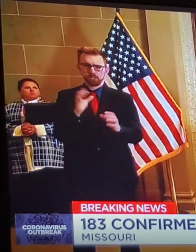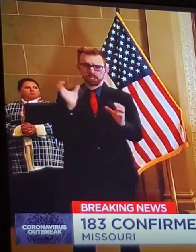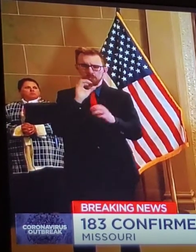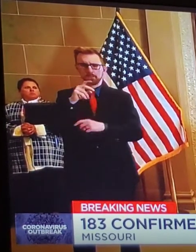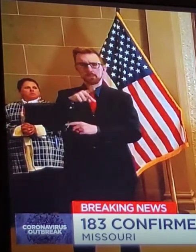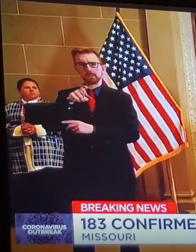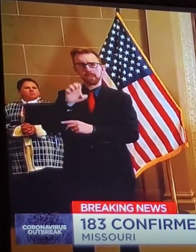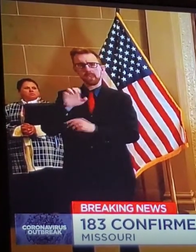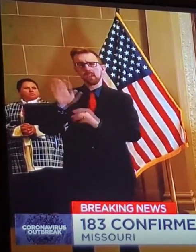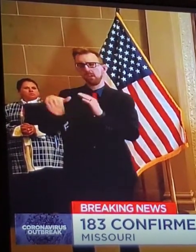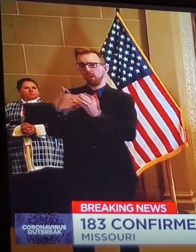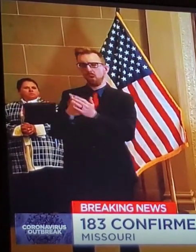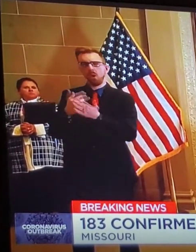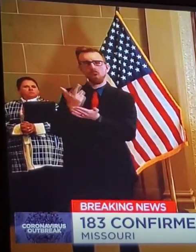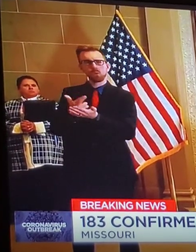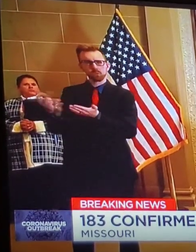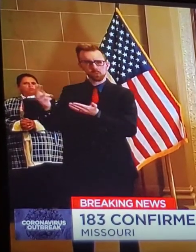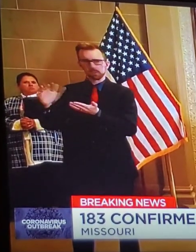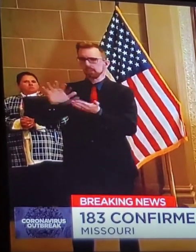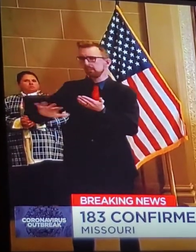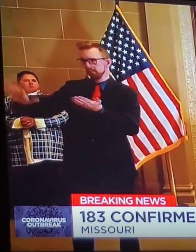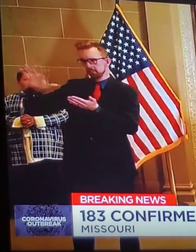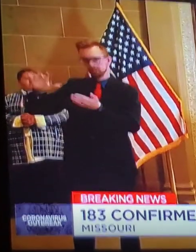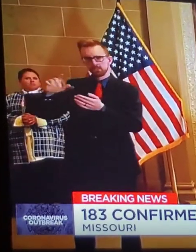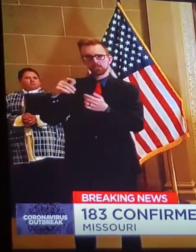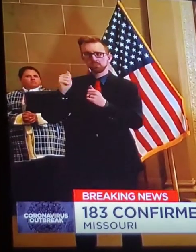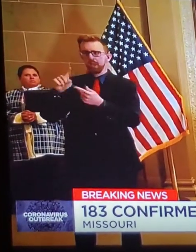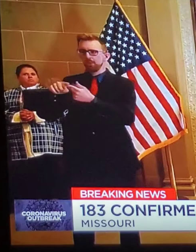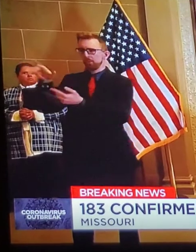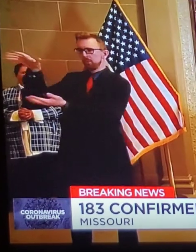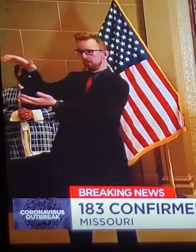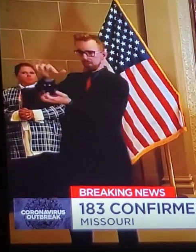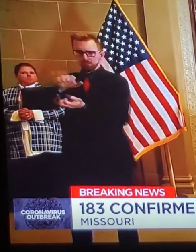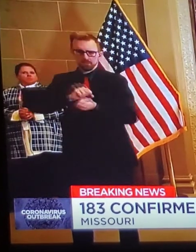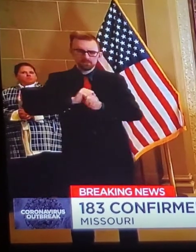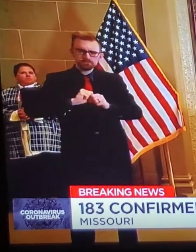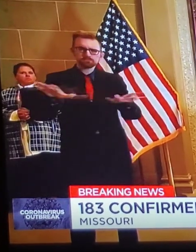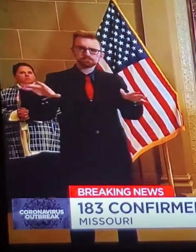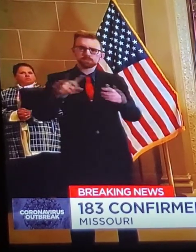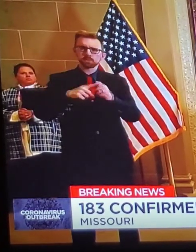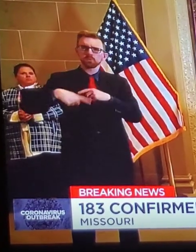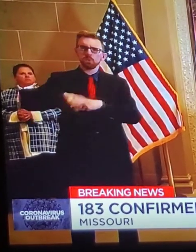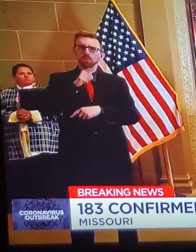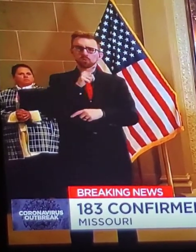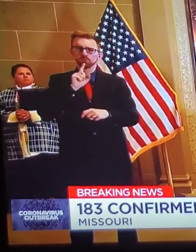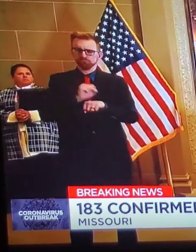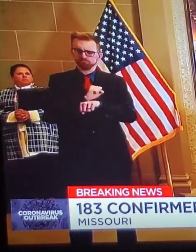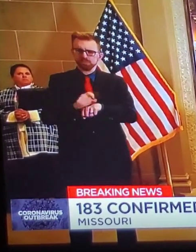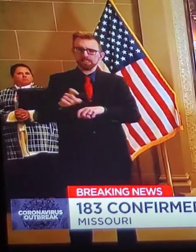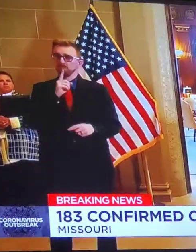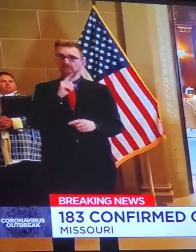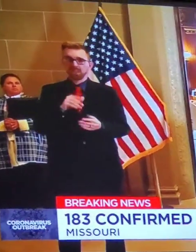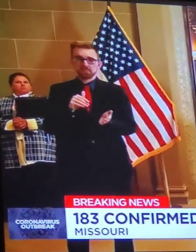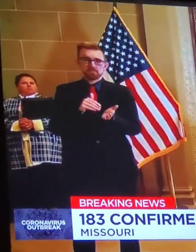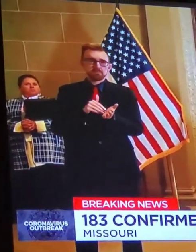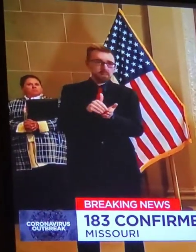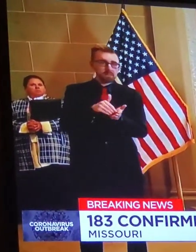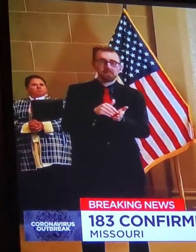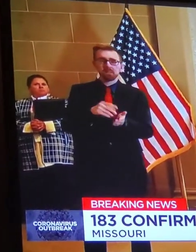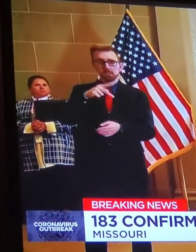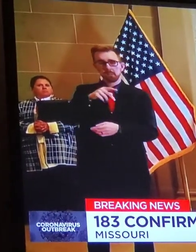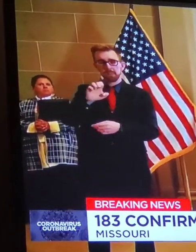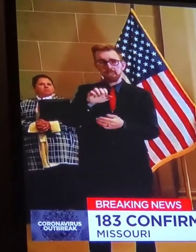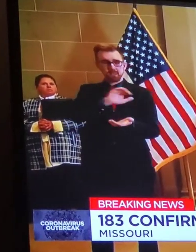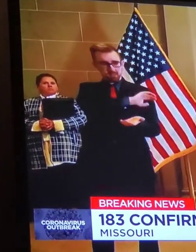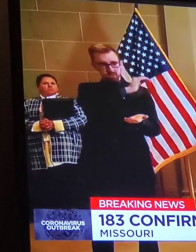all available sources and working to turn it around and ship to those who need it as soon as possible. PPE